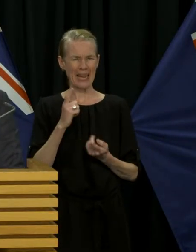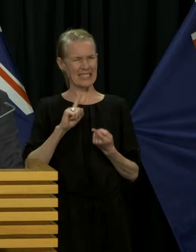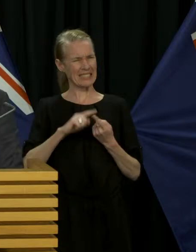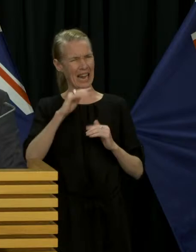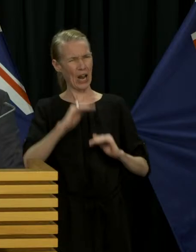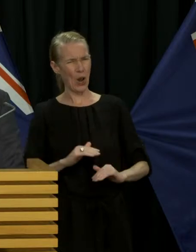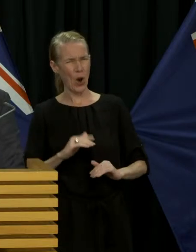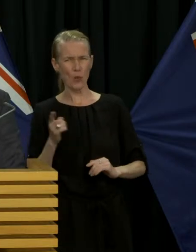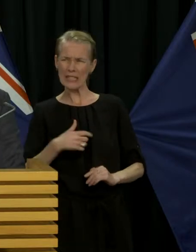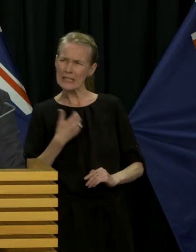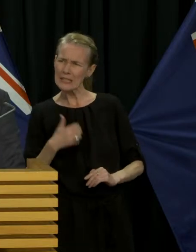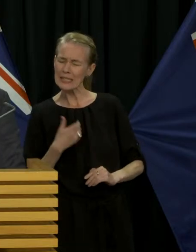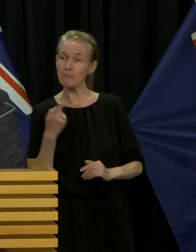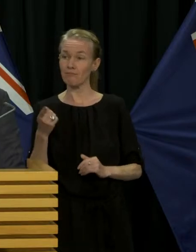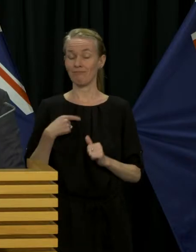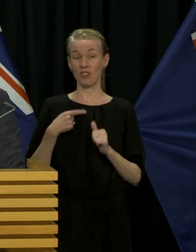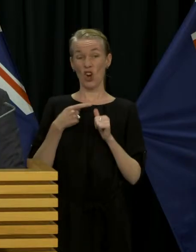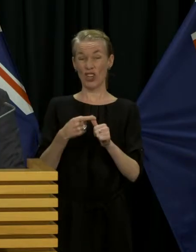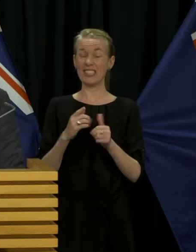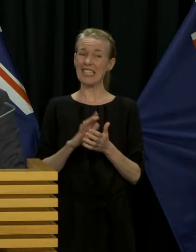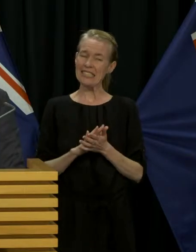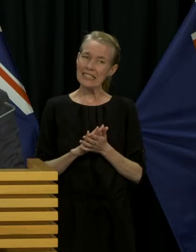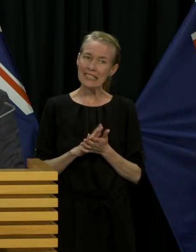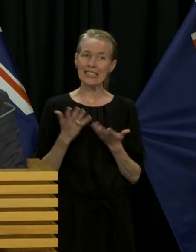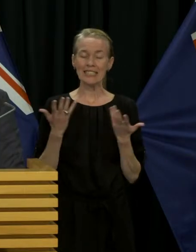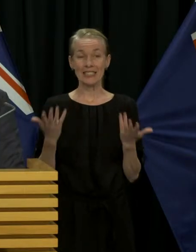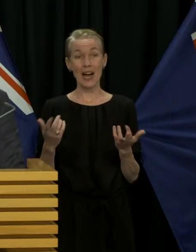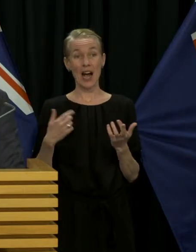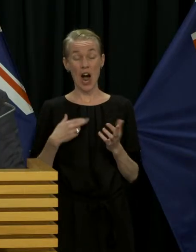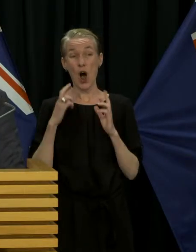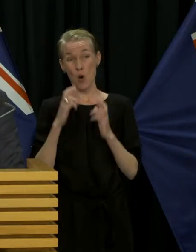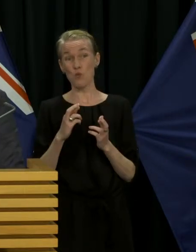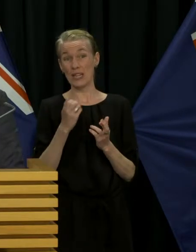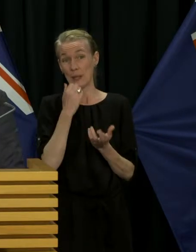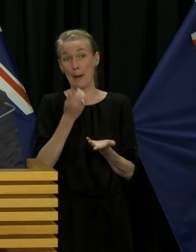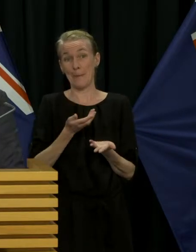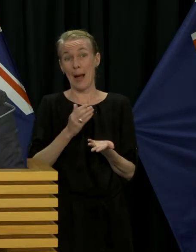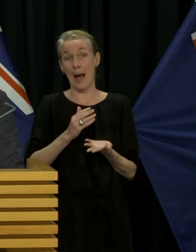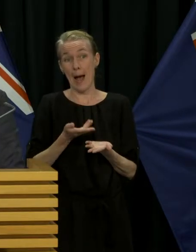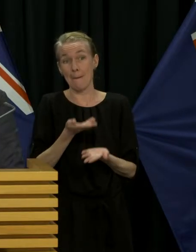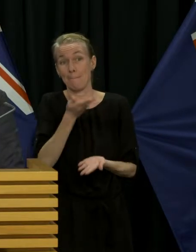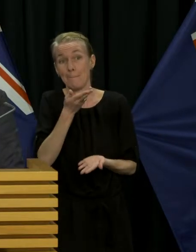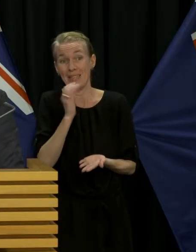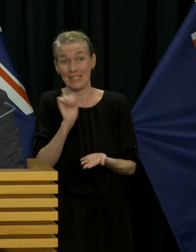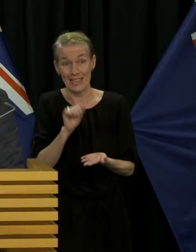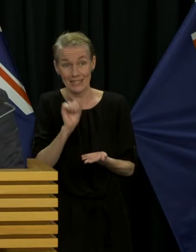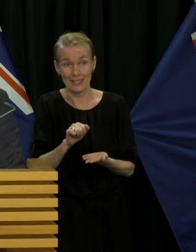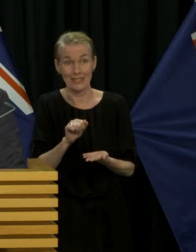aren't at the level that I expected them to be and that I would like to see them at. I don't think there's any